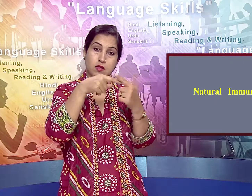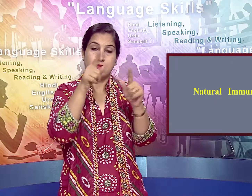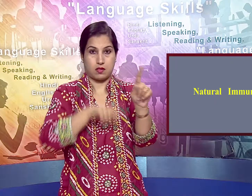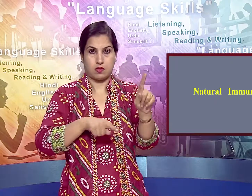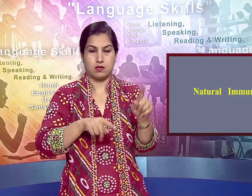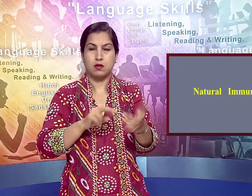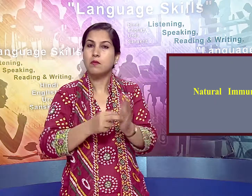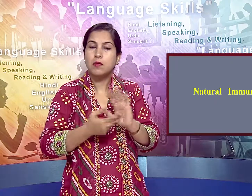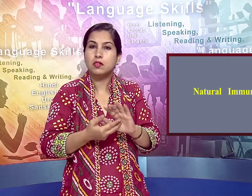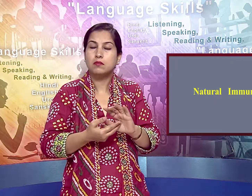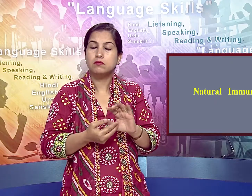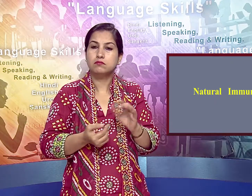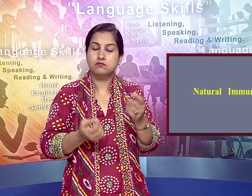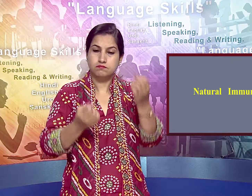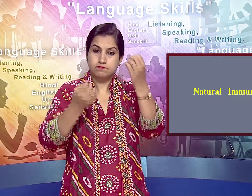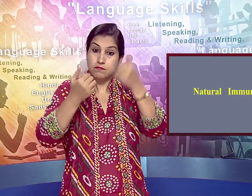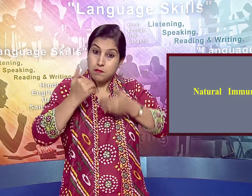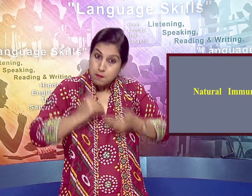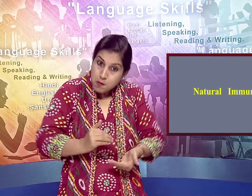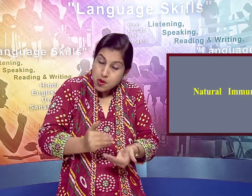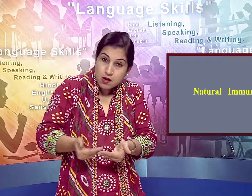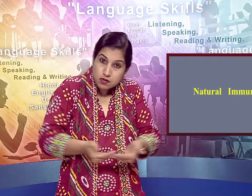It is inherently present at the time of birth.